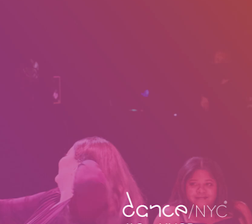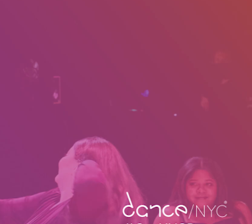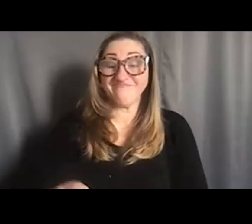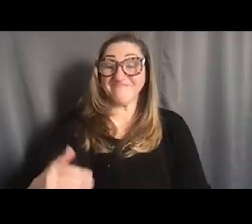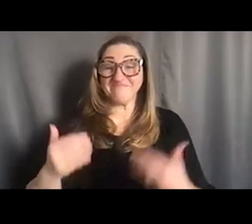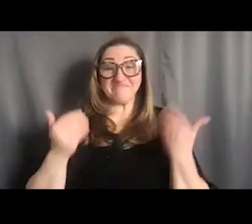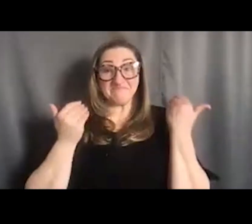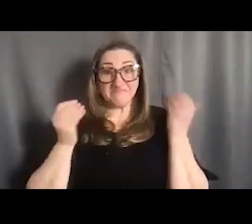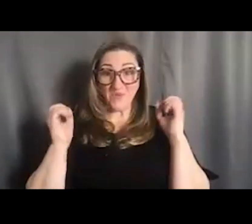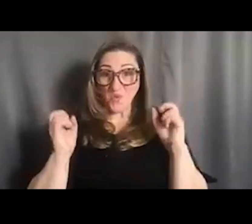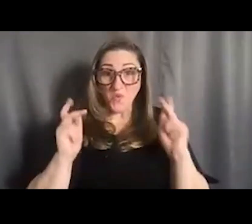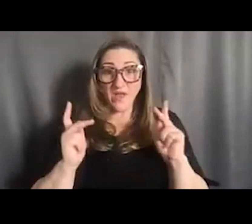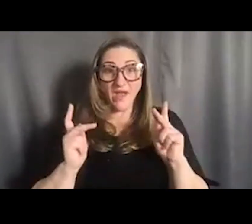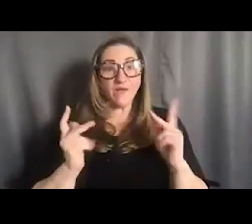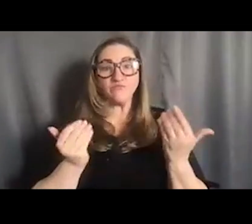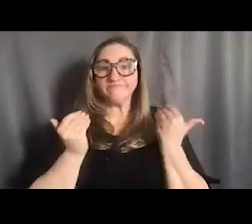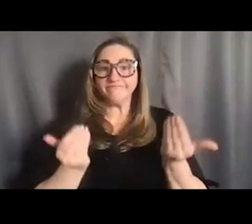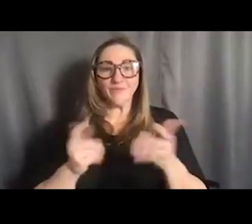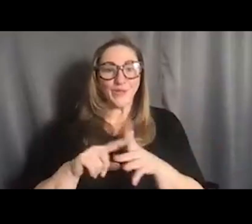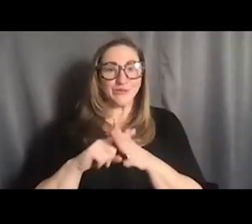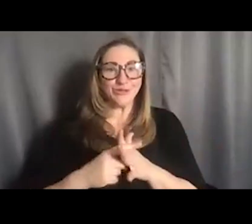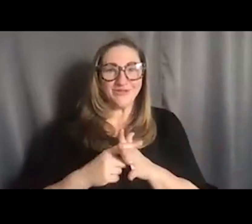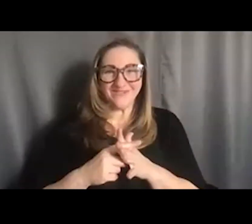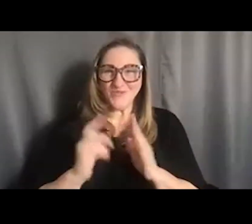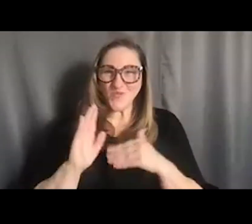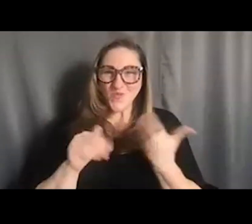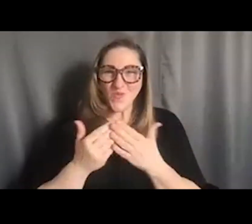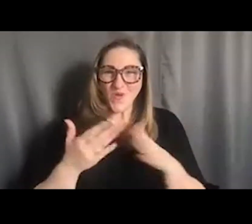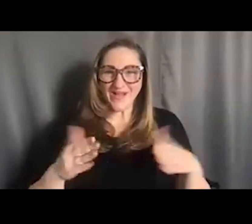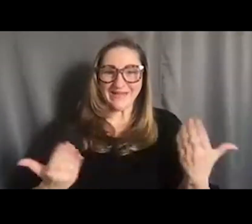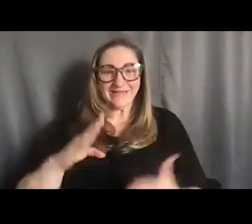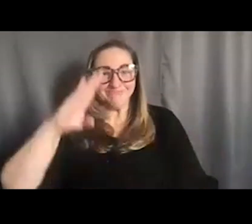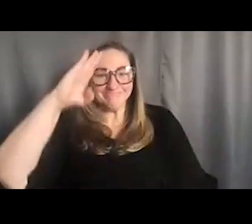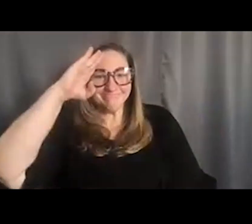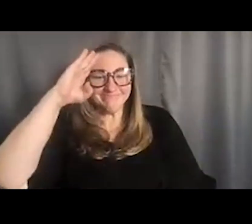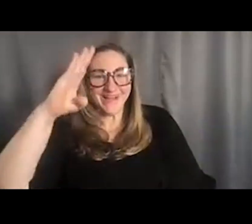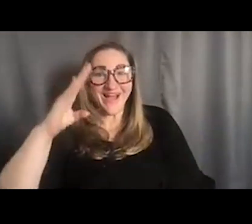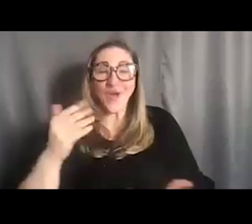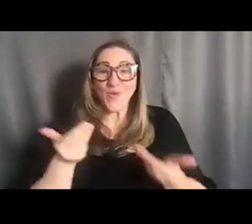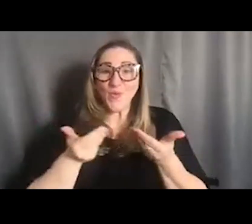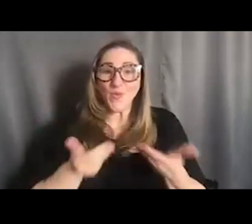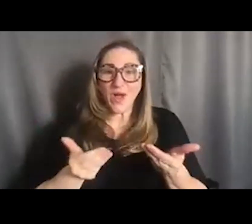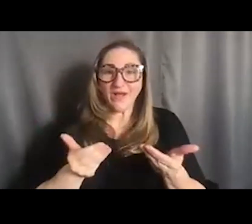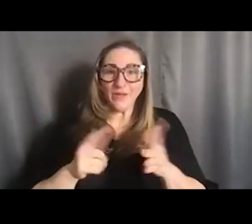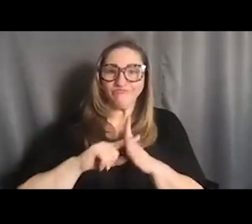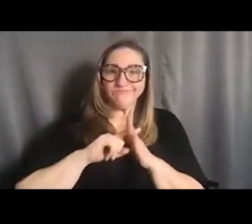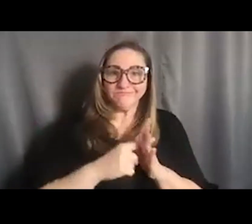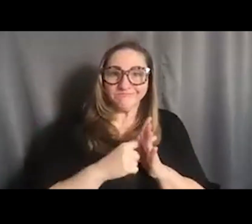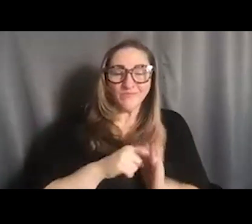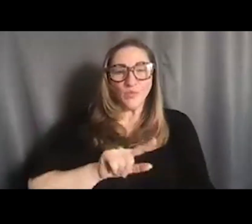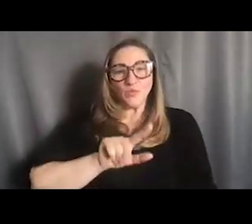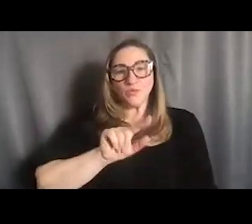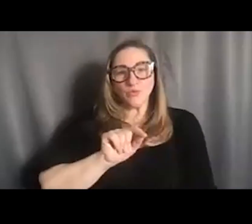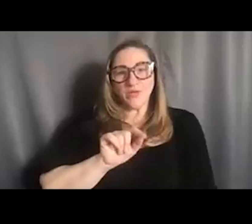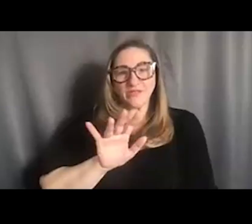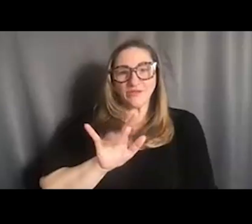Okay, I'm gonna go ahead and start us off now that we're all here. Hi everyone, and welcome to the launch of the 2025